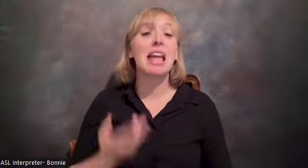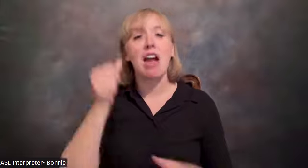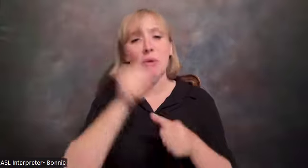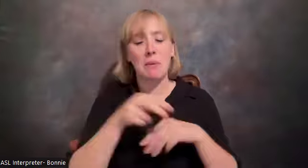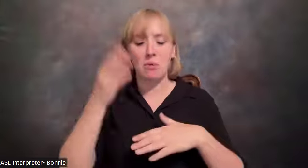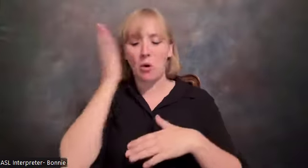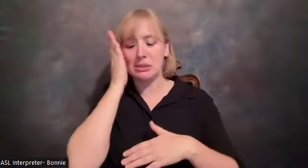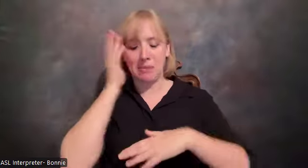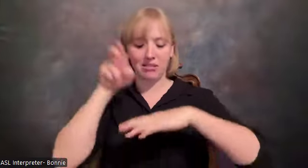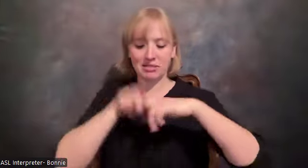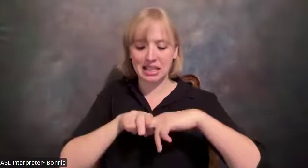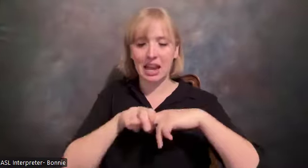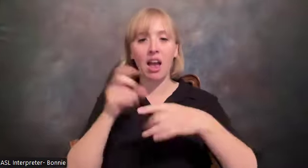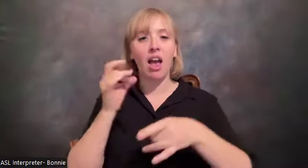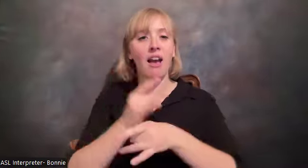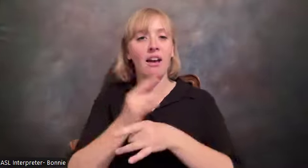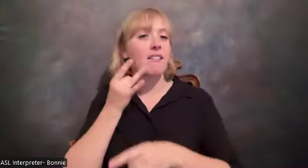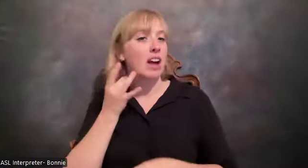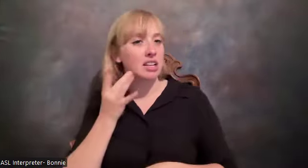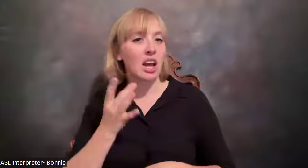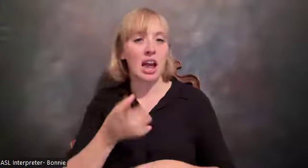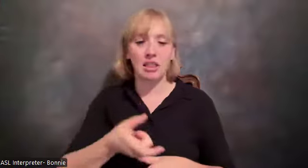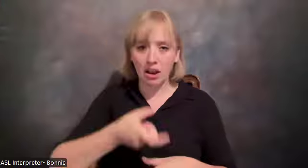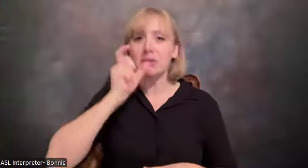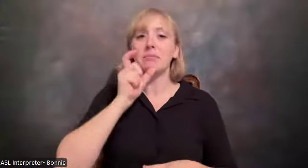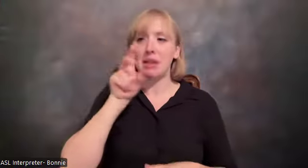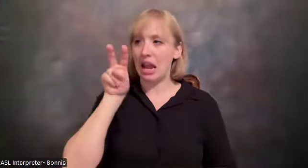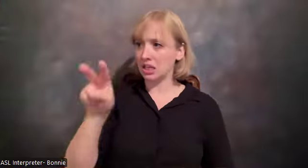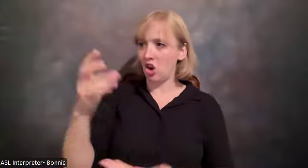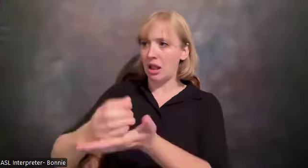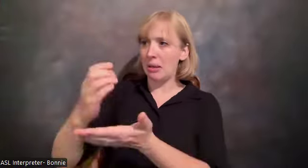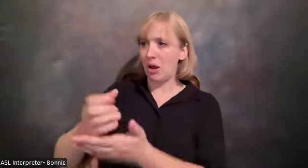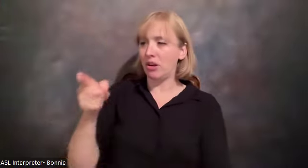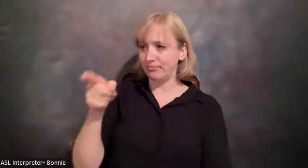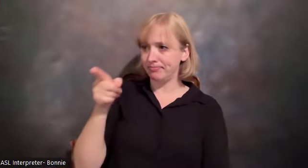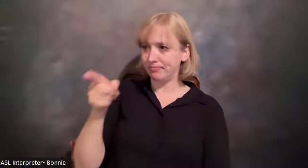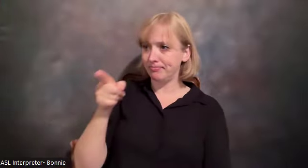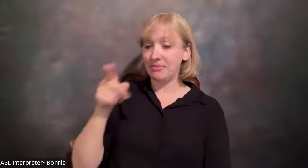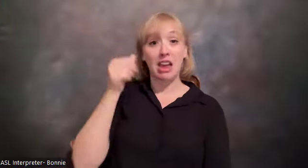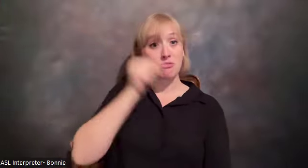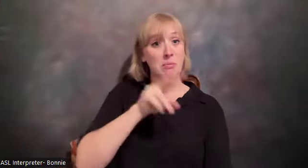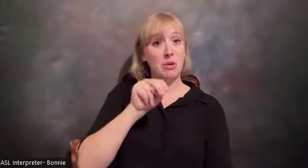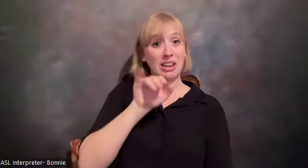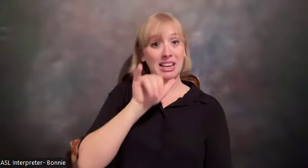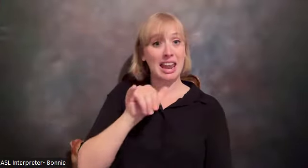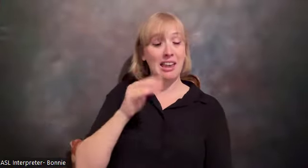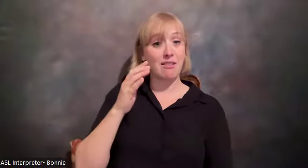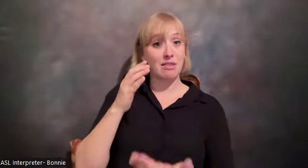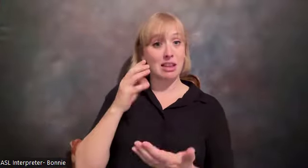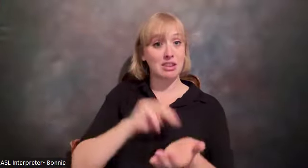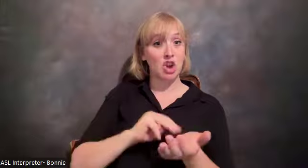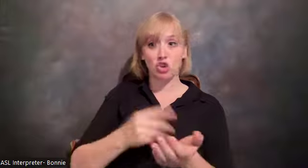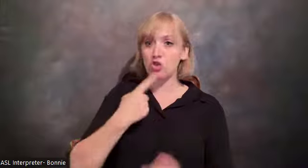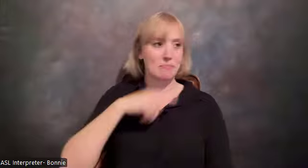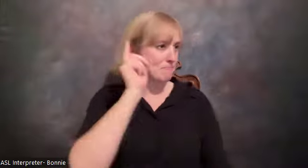and I had a bottle of vodka and a shot glass sitting in front of me. And as I stared at the bottle of vodka, I remembered that the Navy doctors had given me a very stern warning